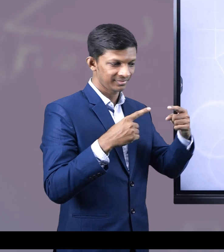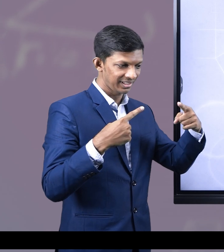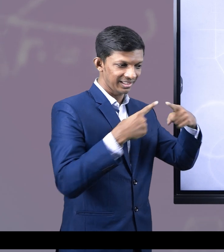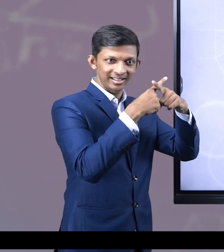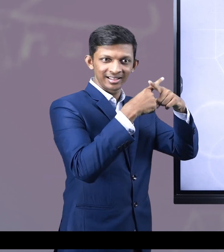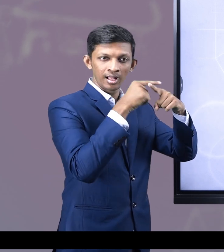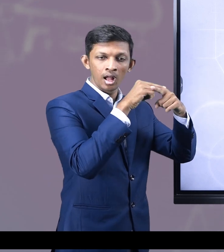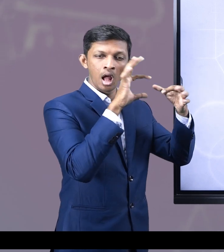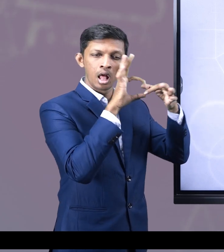Vertically opposite angles.